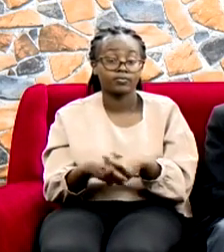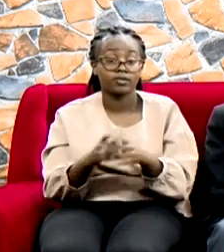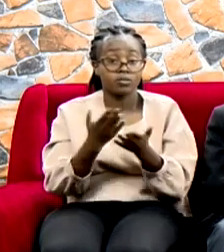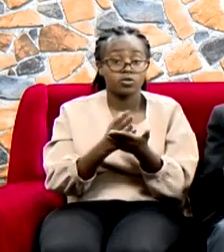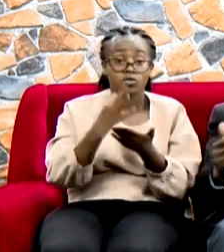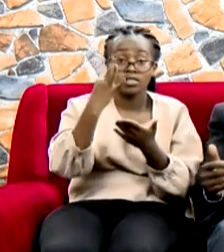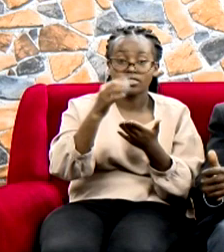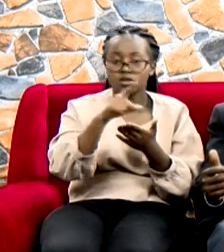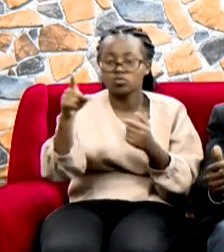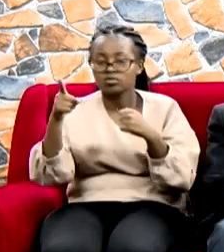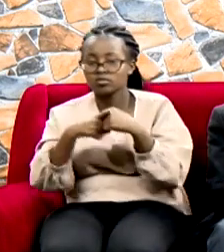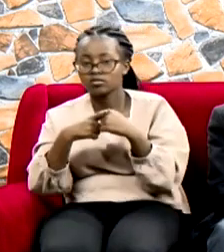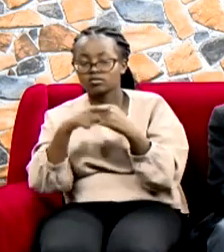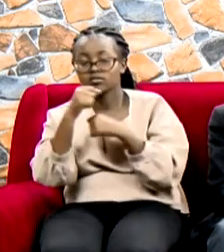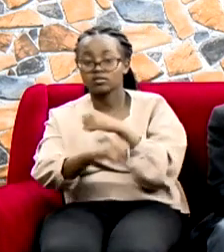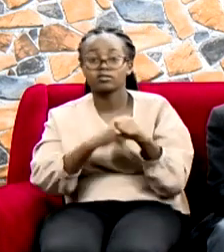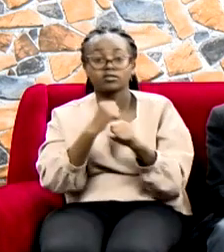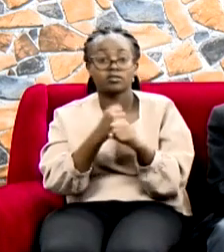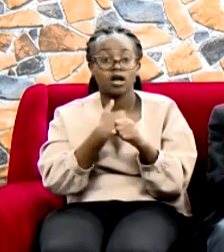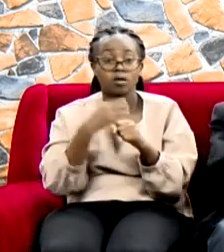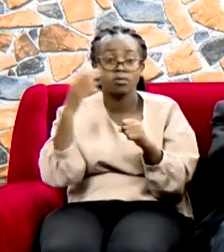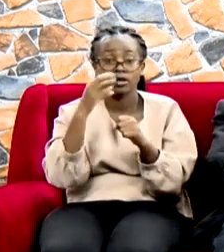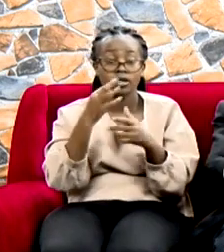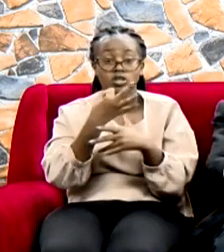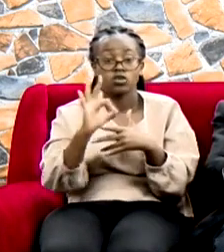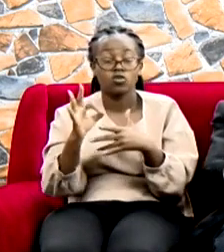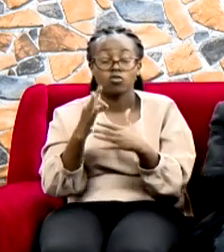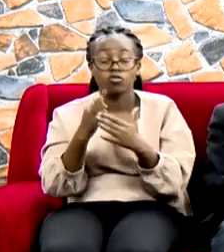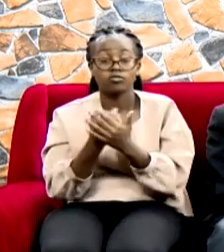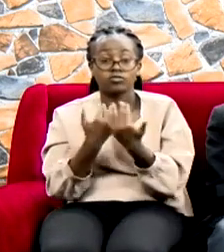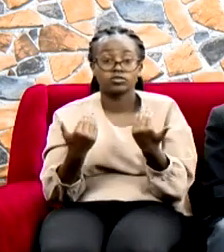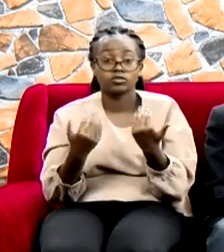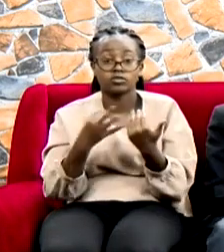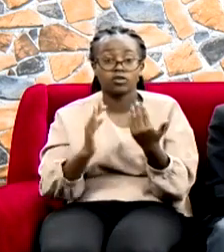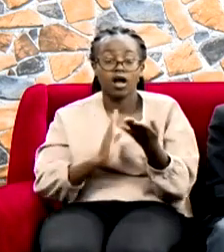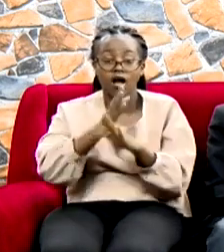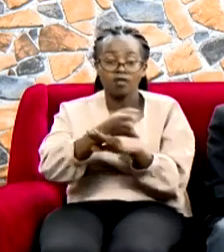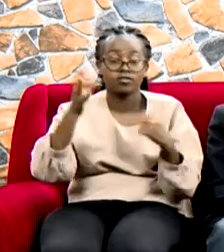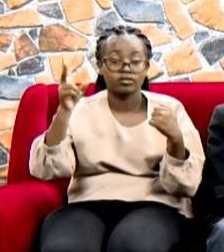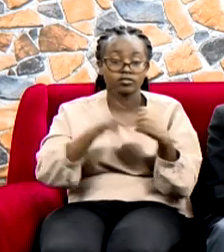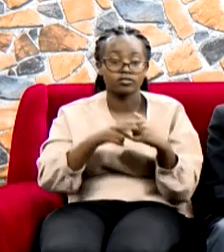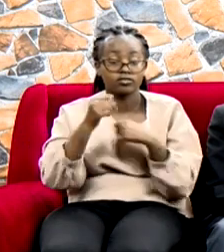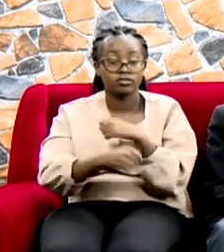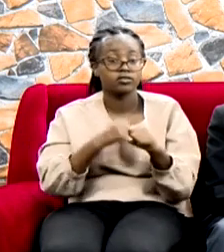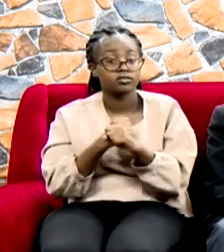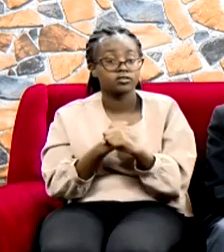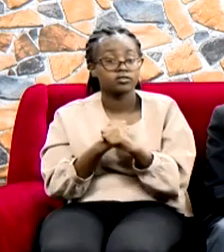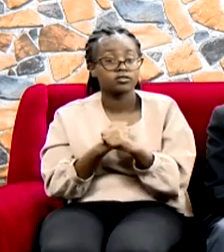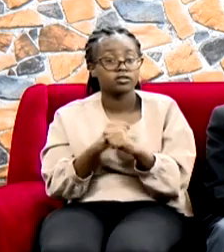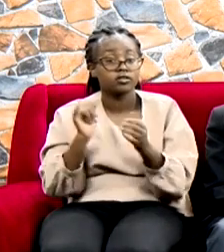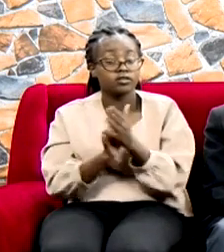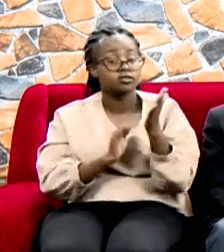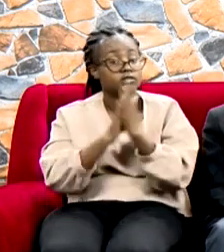Between 3 and 6. But there has been cases of children disintegrating after 7. Yeah, actually,